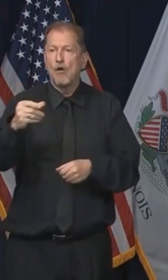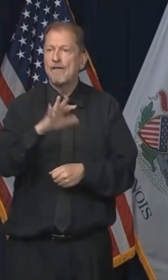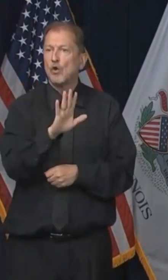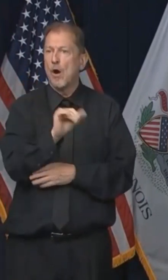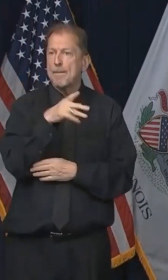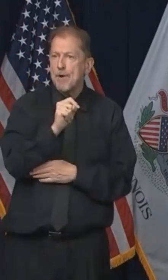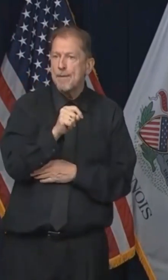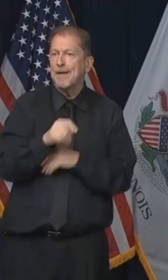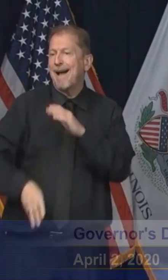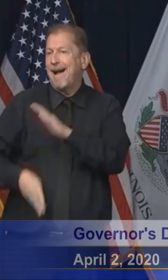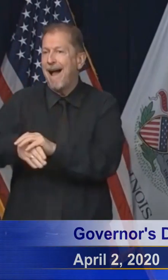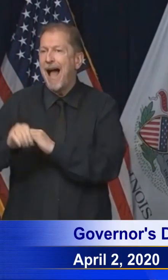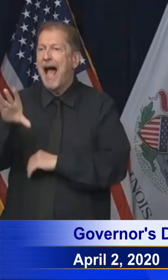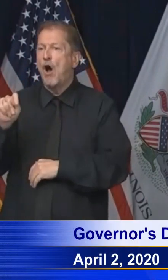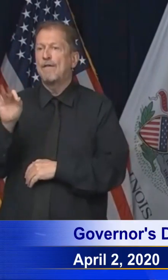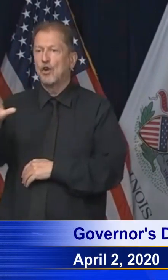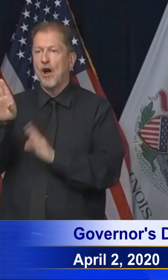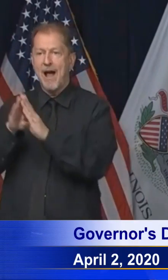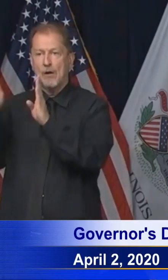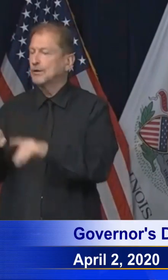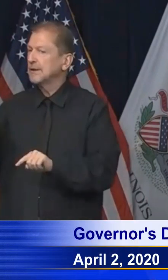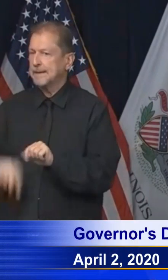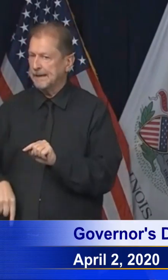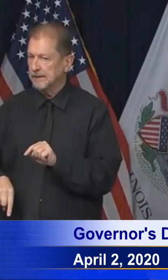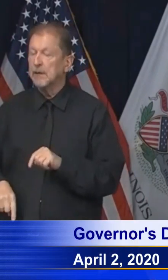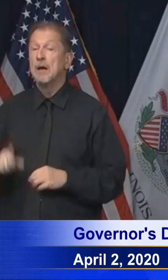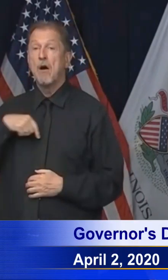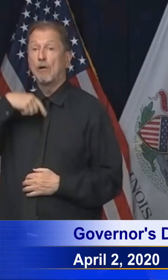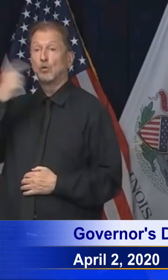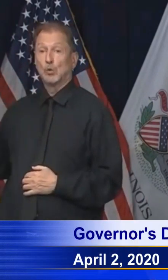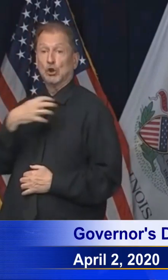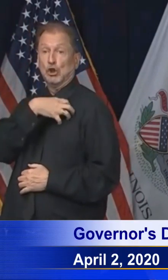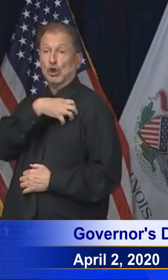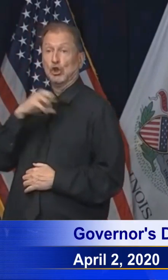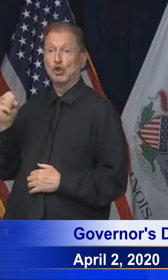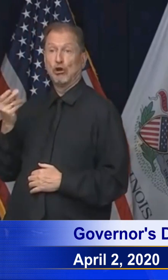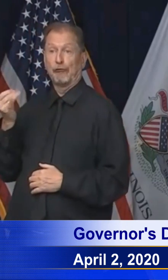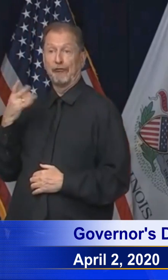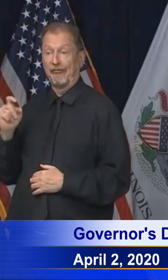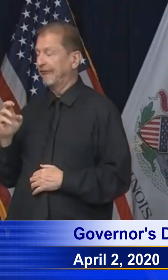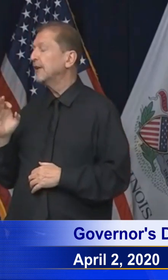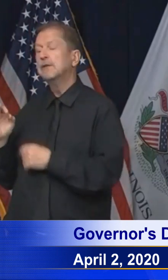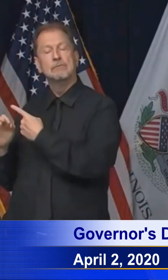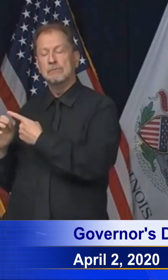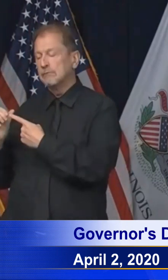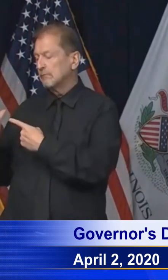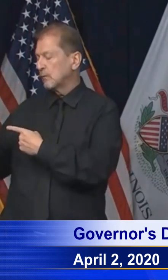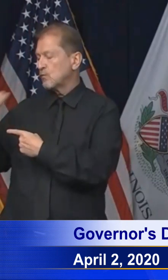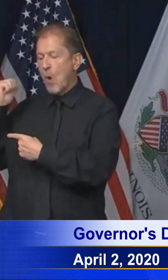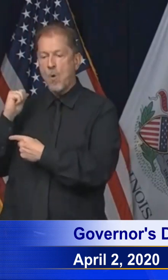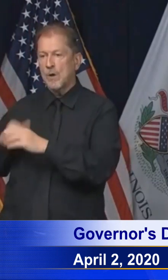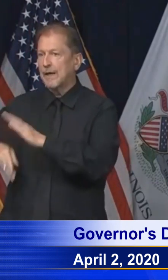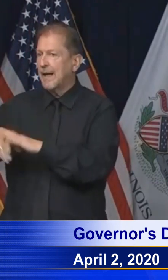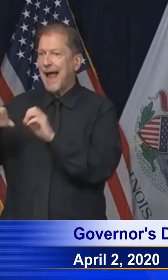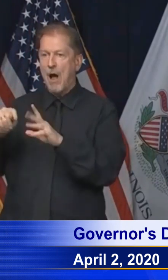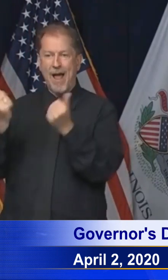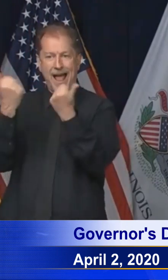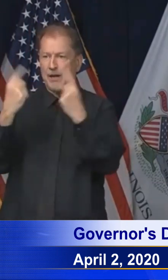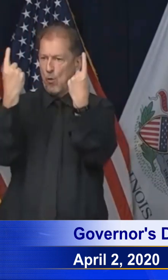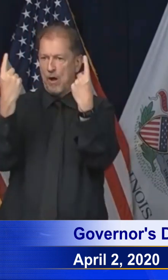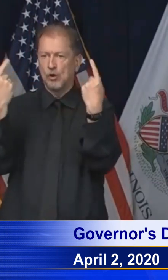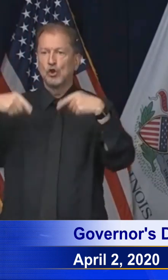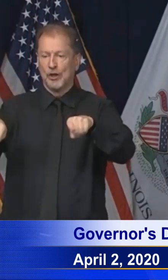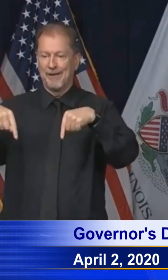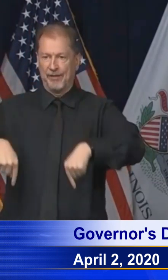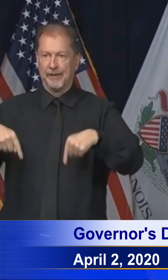So we're doing an awful lot of other things to make it easier for people during this crisis to stay in their homes by, making sure that there are